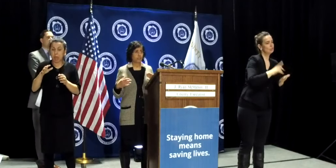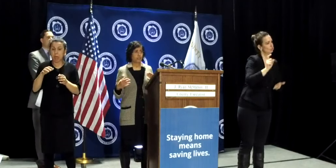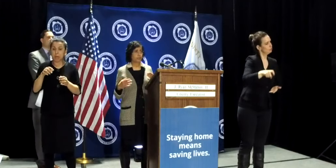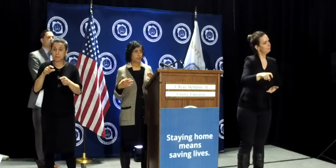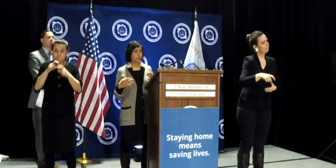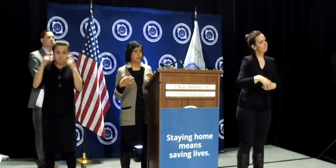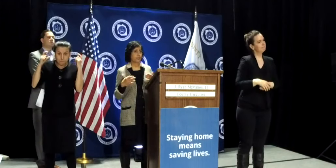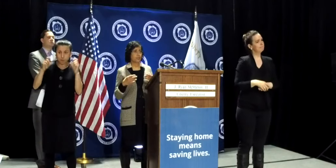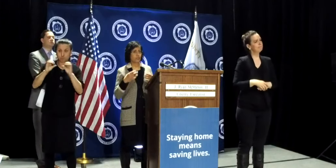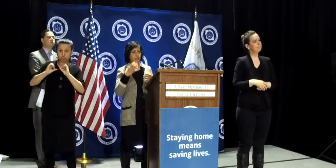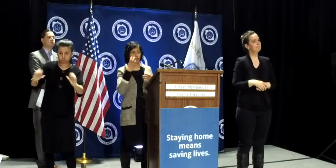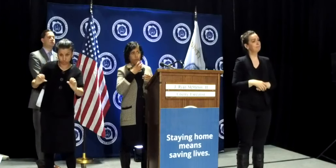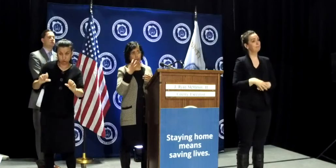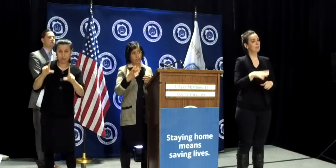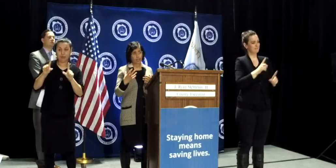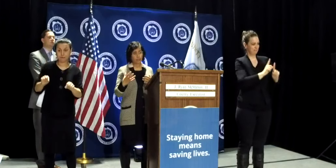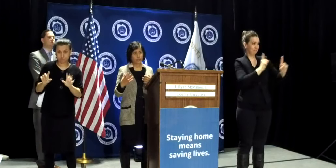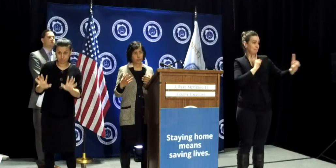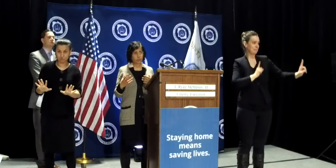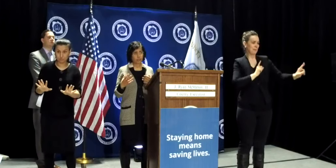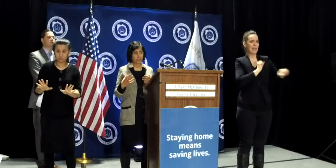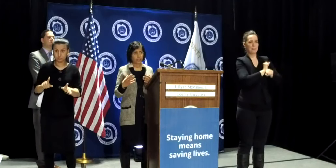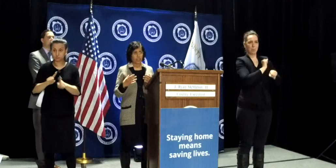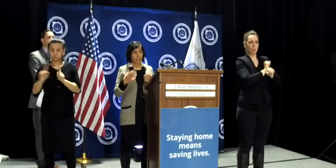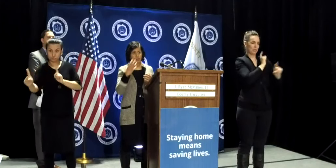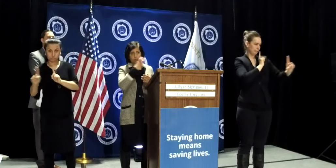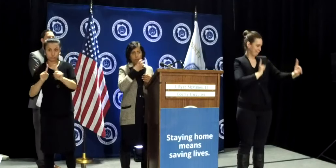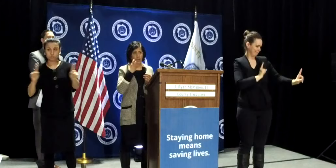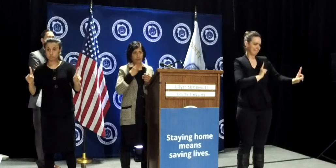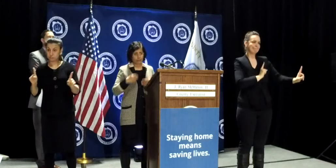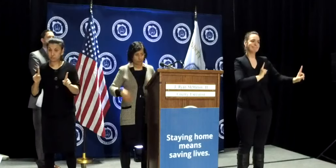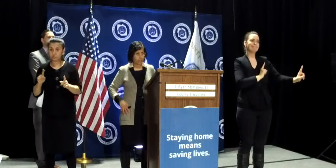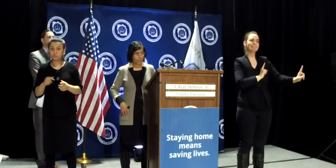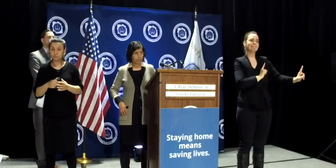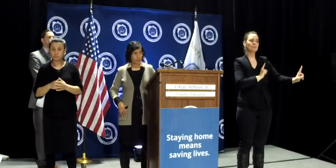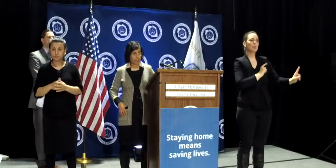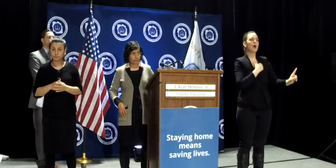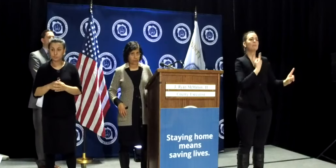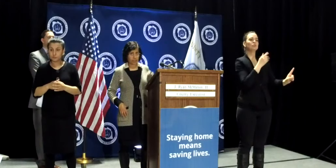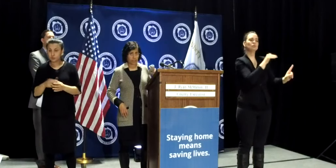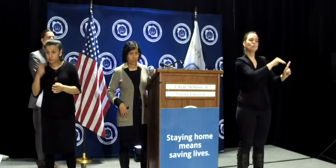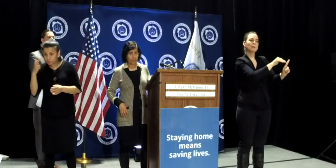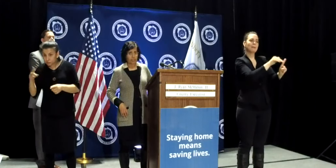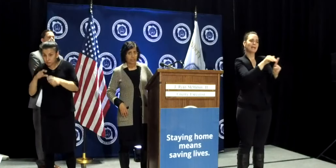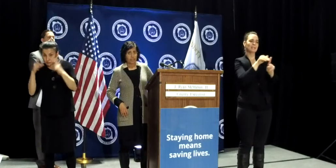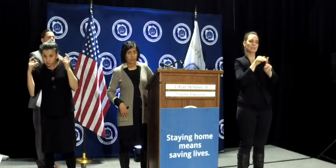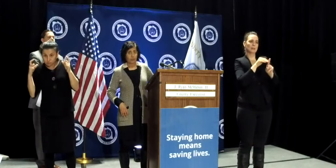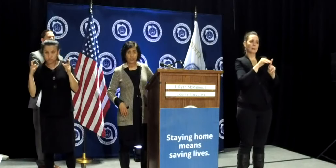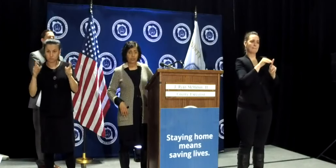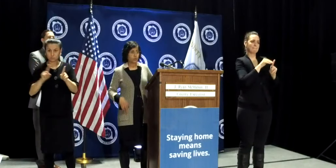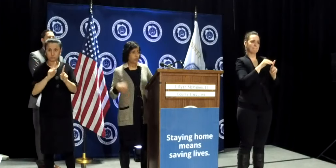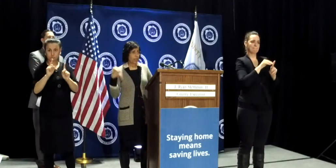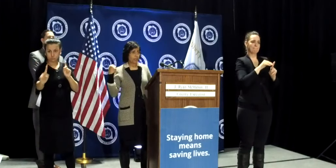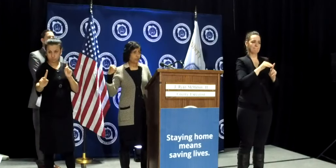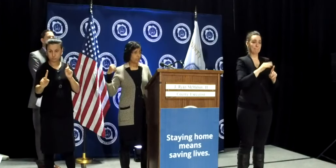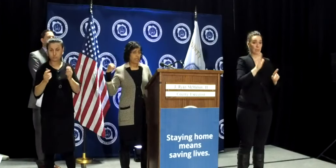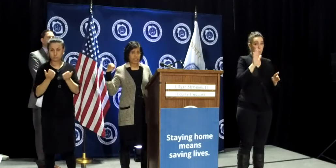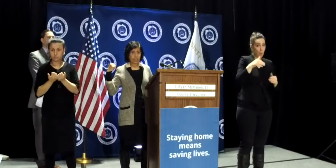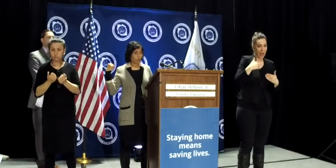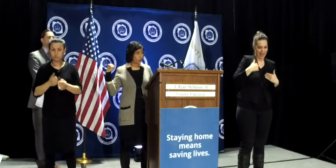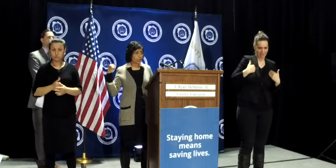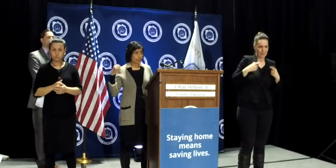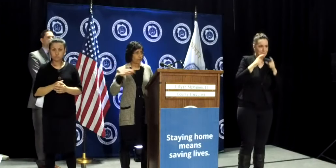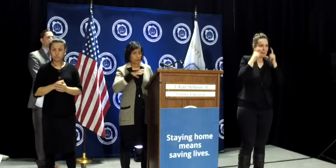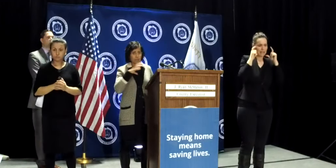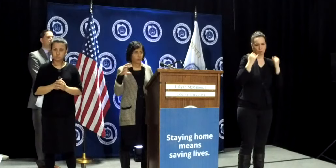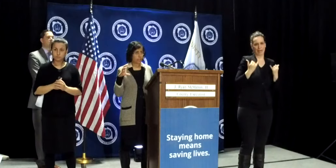social distancing purposes, because it also reminds other person. If you have, I mean, I have my mask with me here. We do actually at